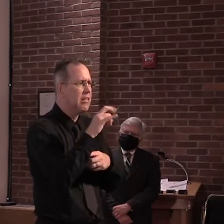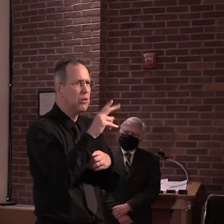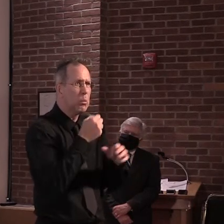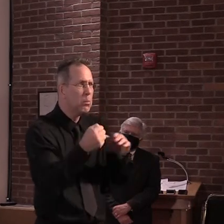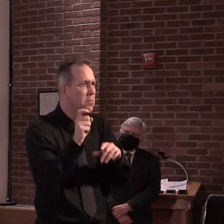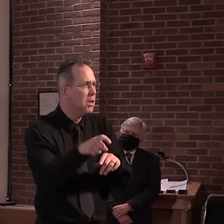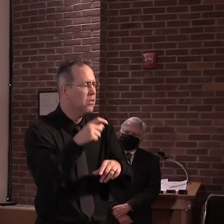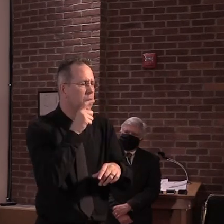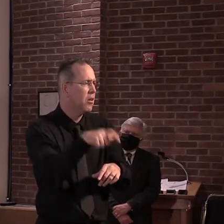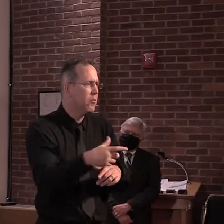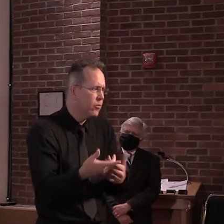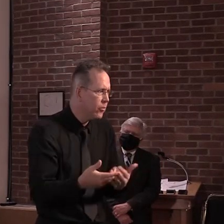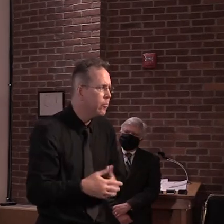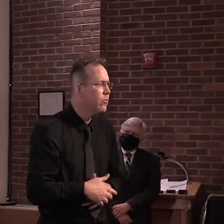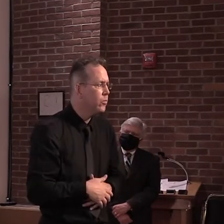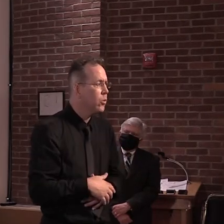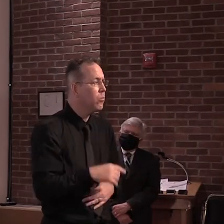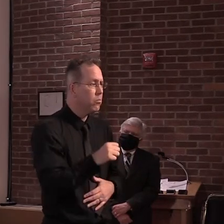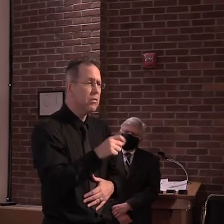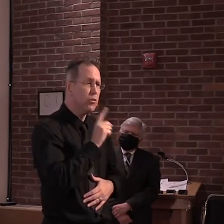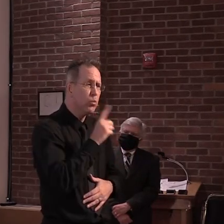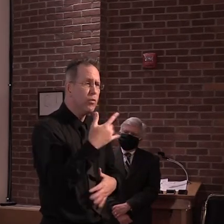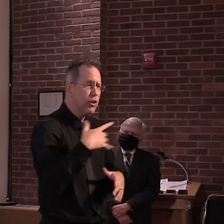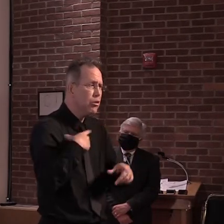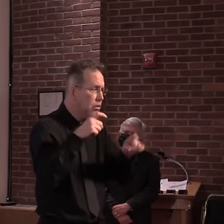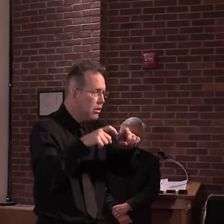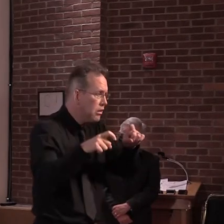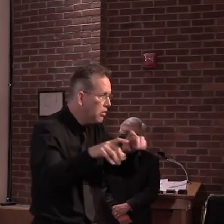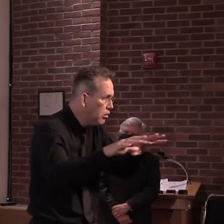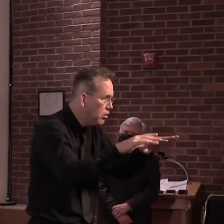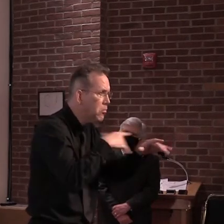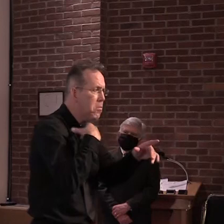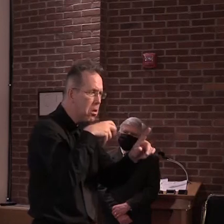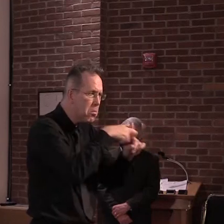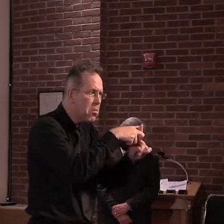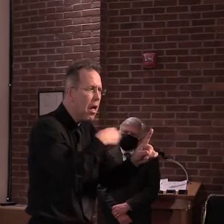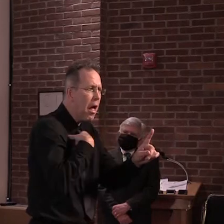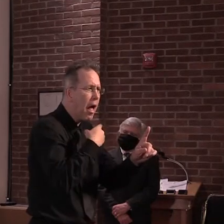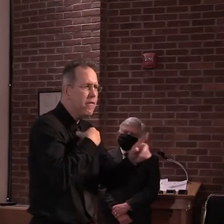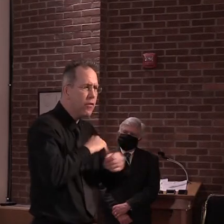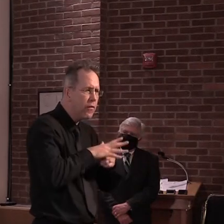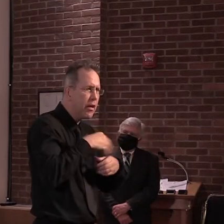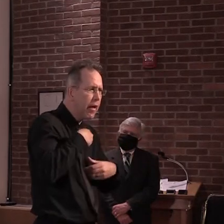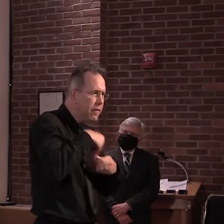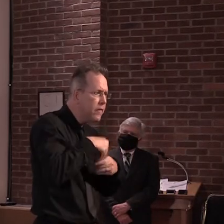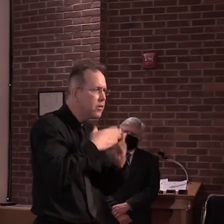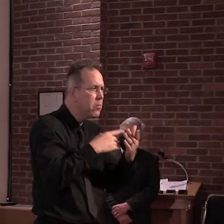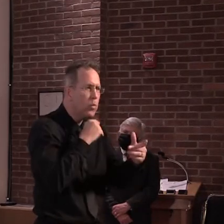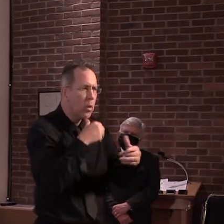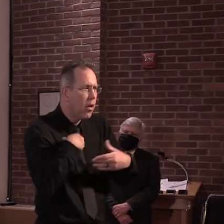testing and finding that the positivity rate, in spite of an outbreak, is still very, very low.